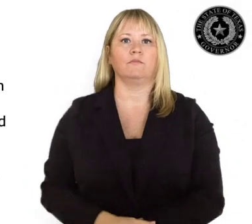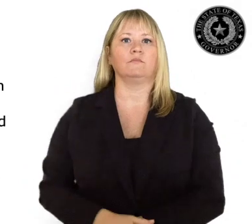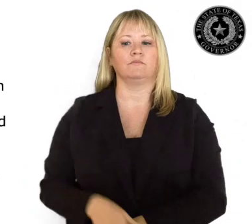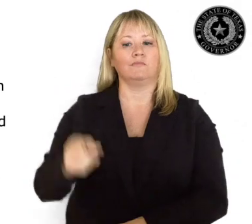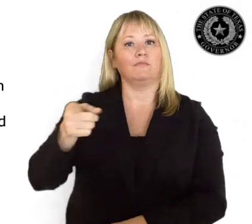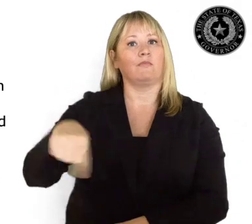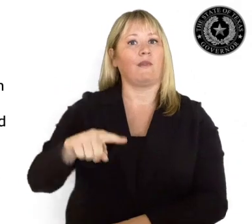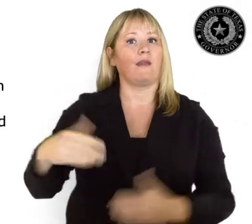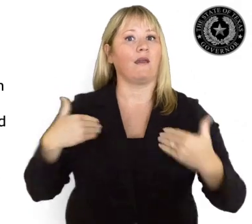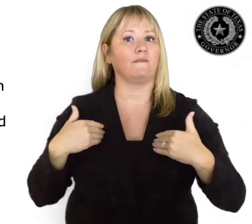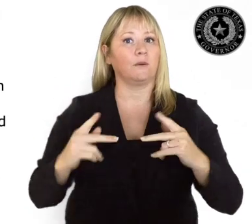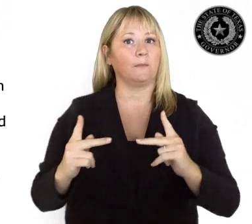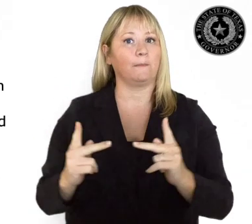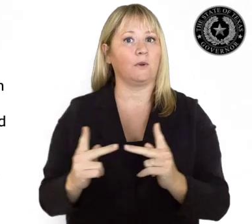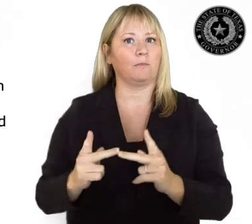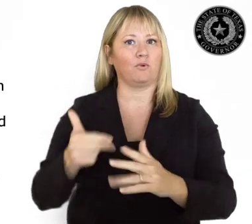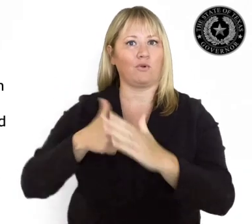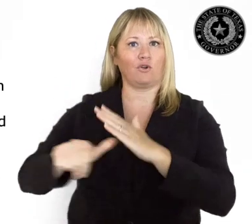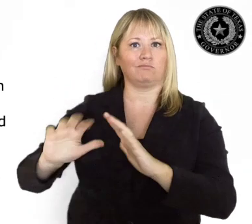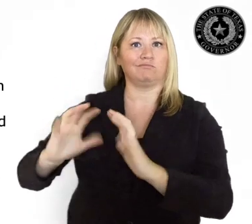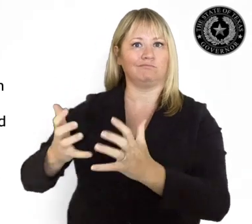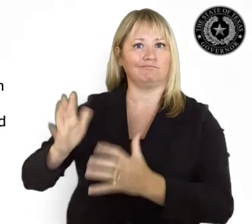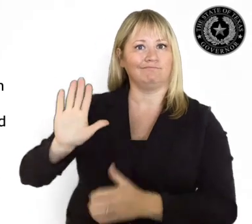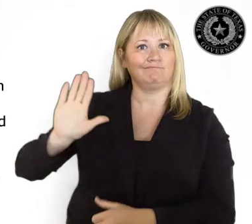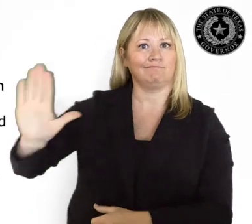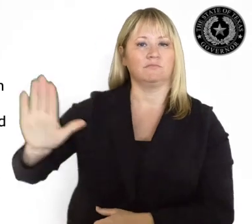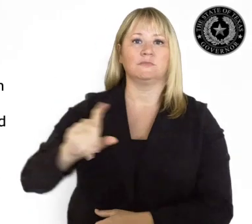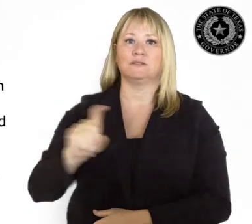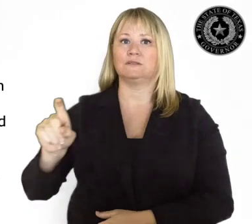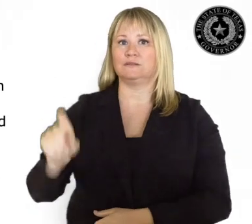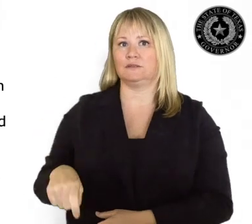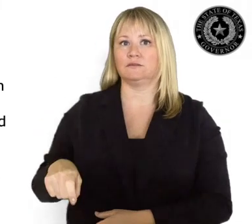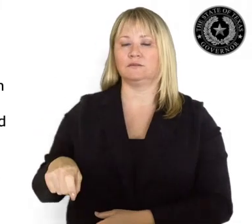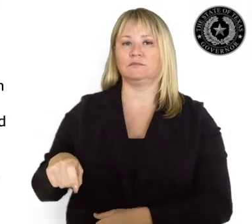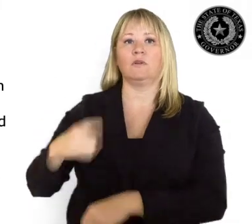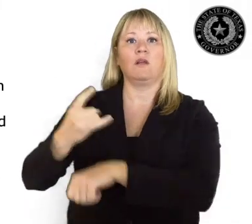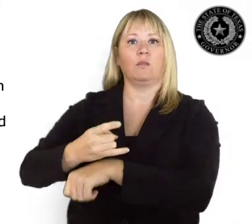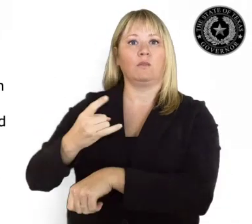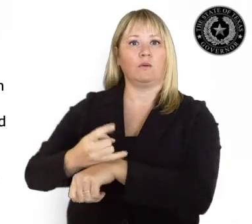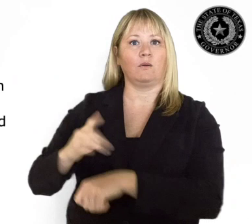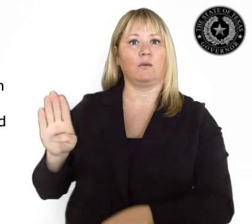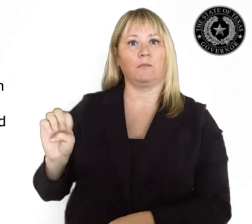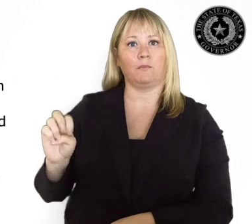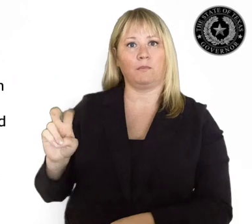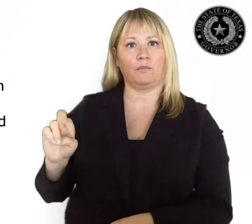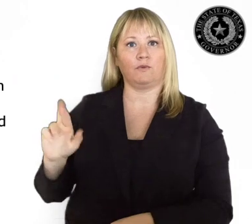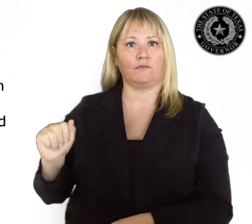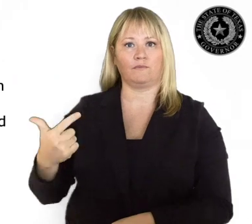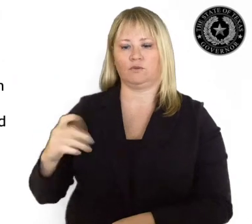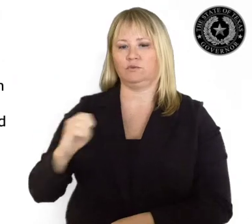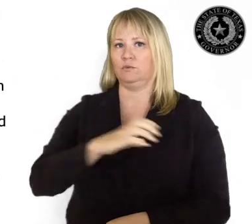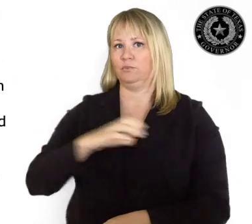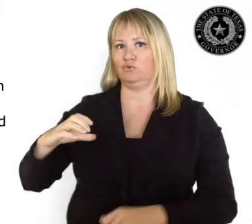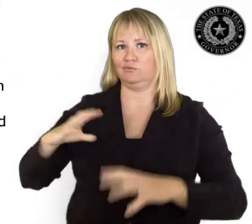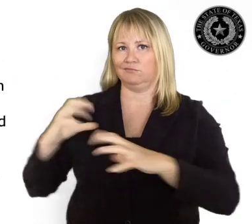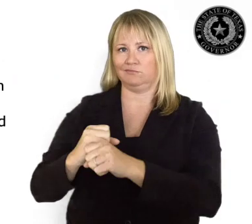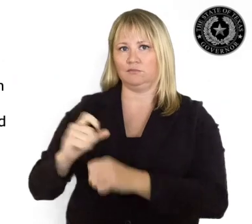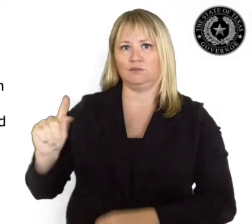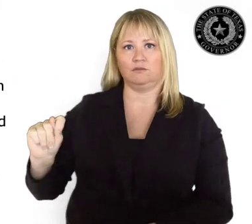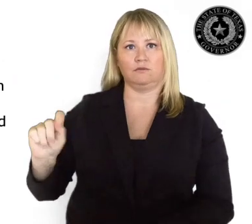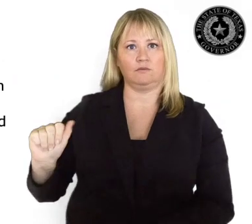as defined above in paragraph number 6 may offer on-premises services only as described by this